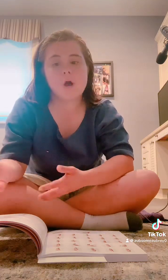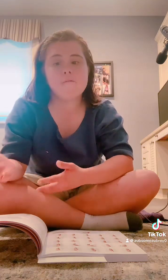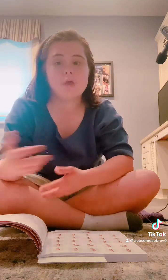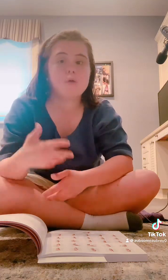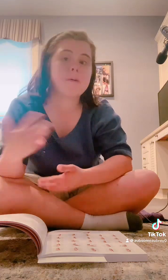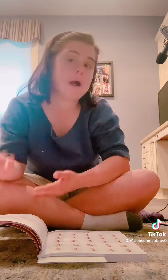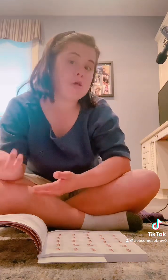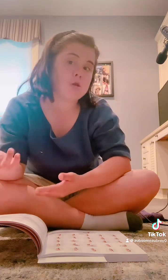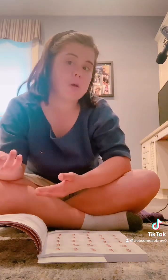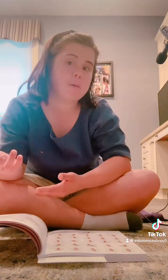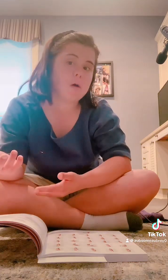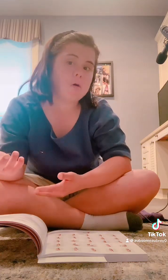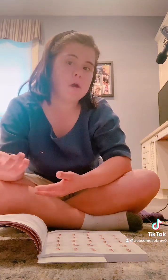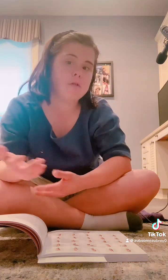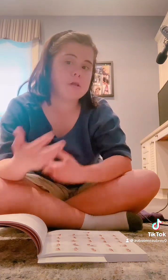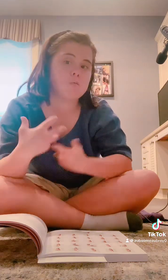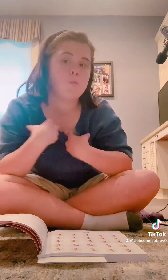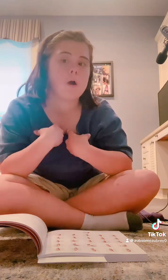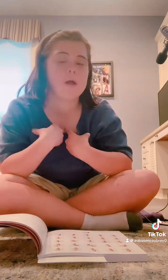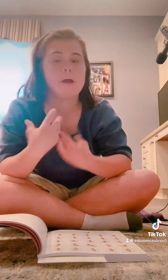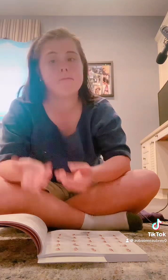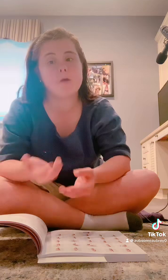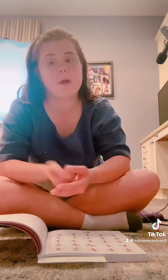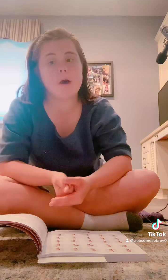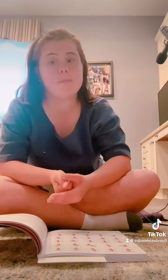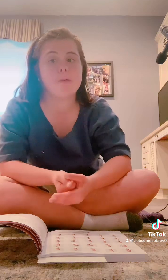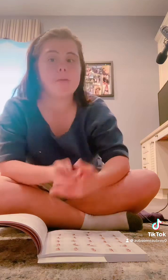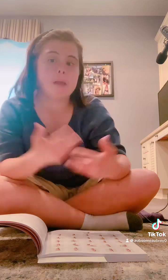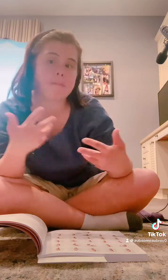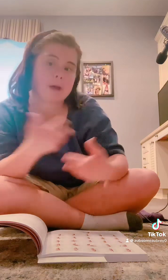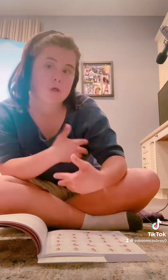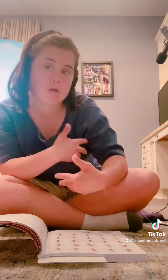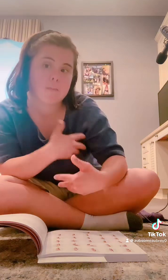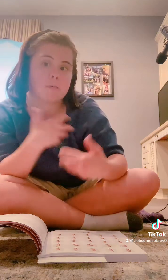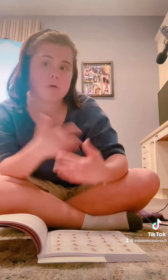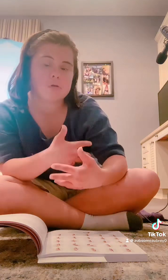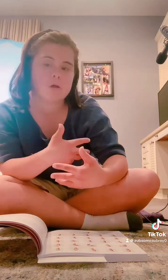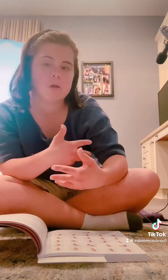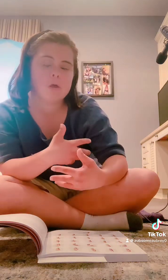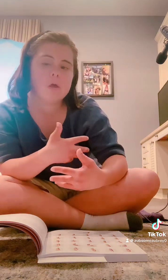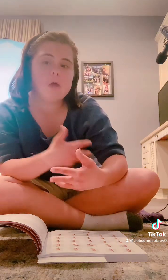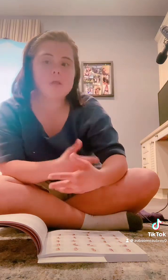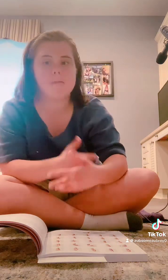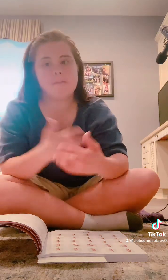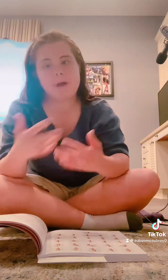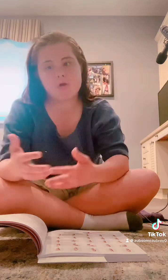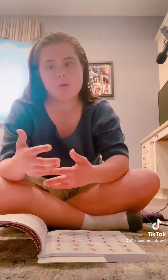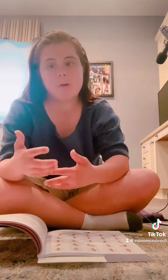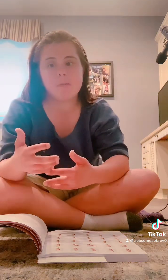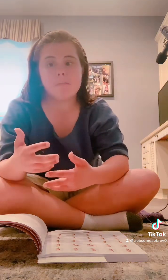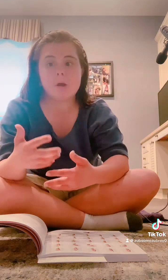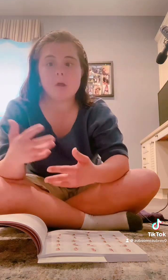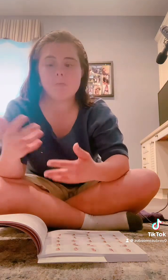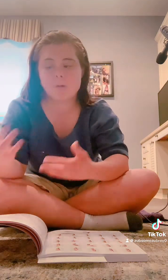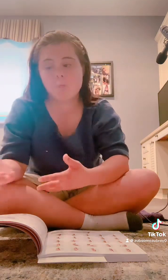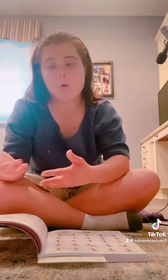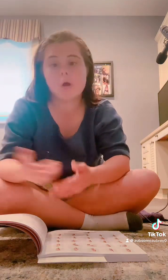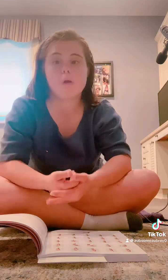and that you're passionate about. And that's why I'm there, to help, to be that passionate person, to be passionate about my work and what